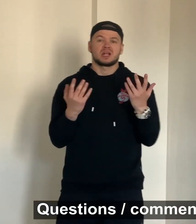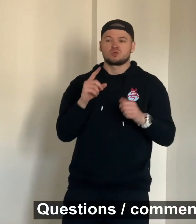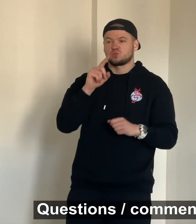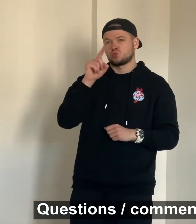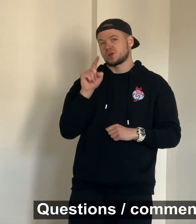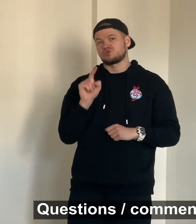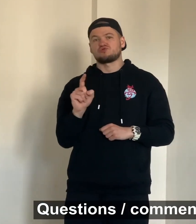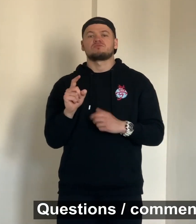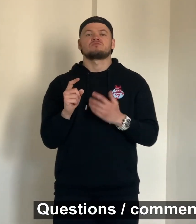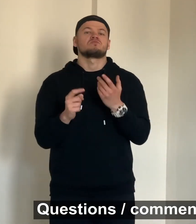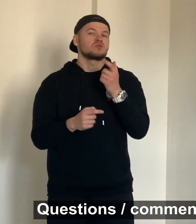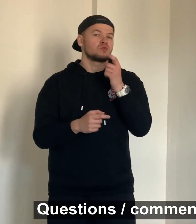Questions and comments?